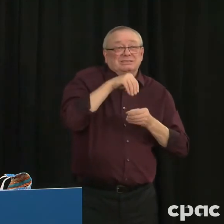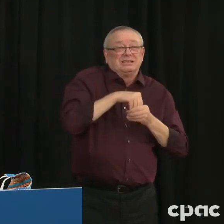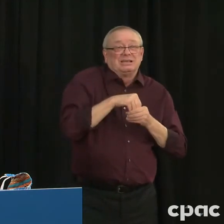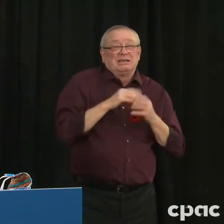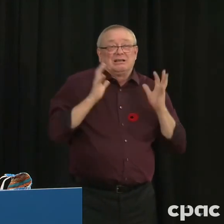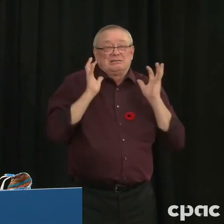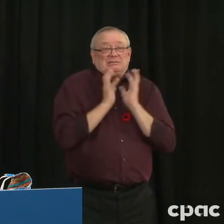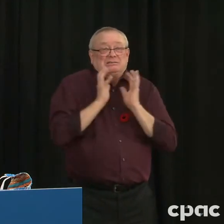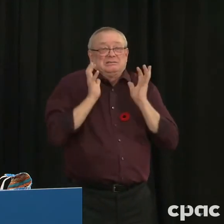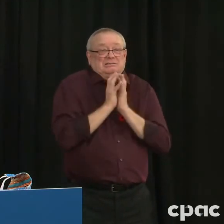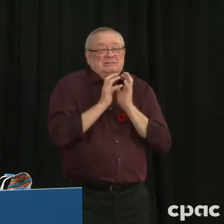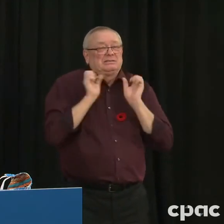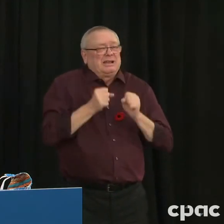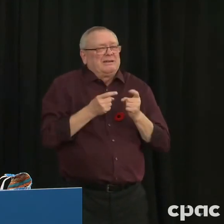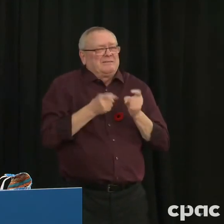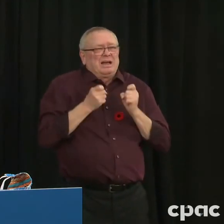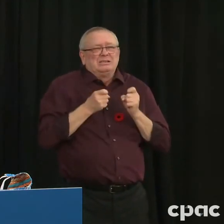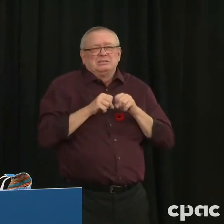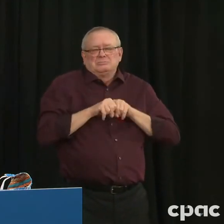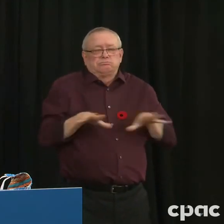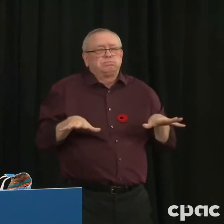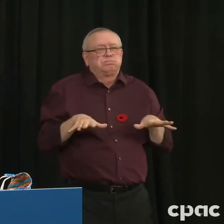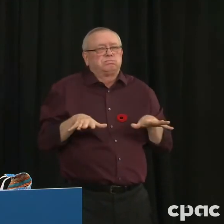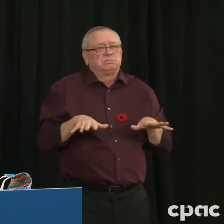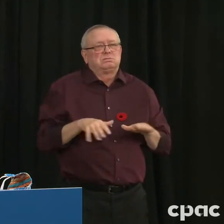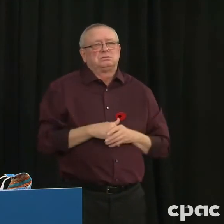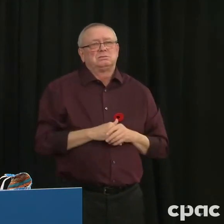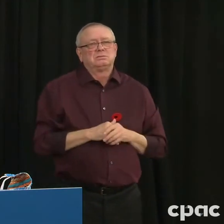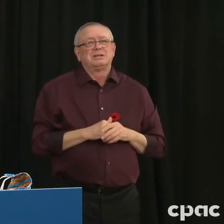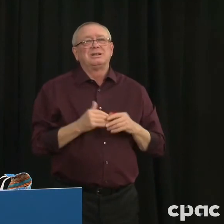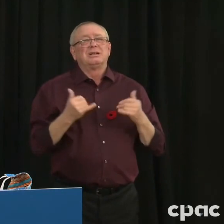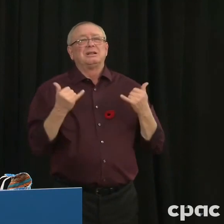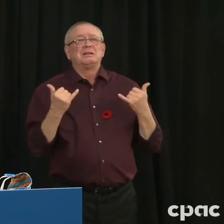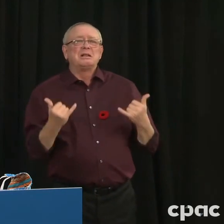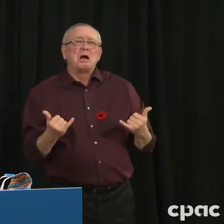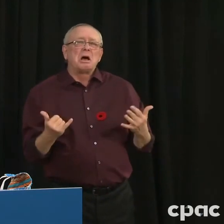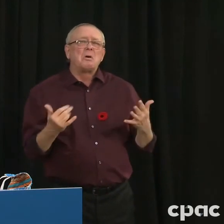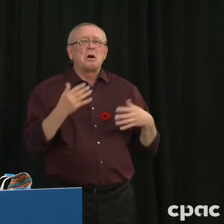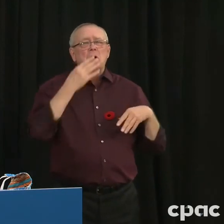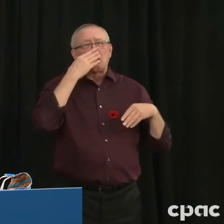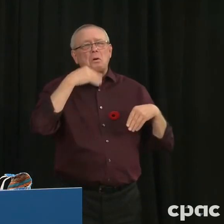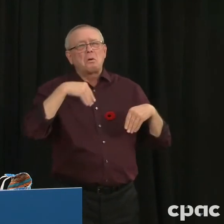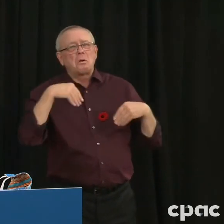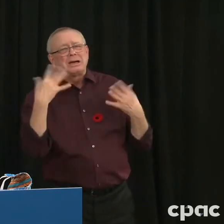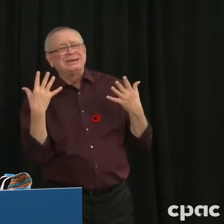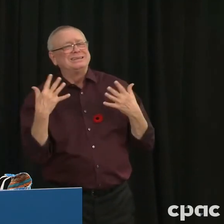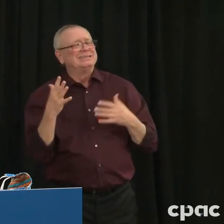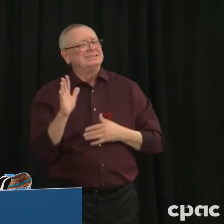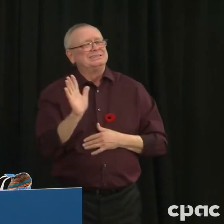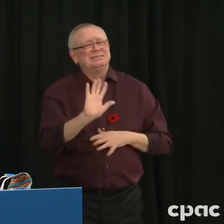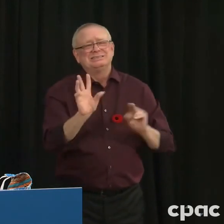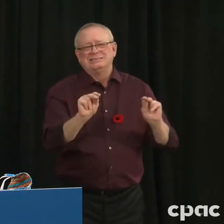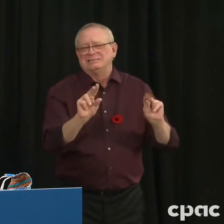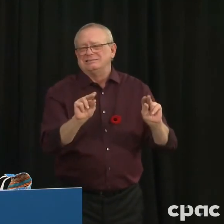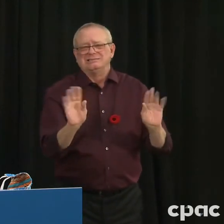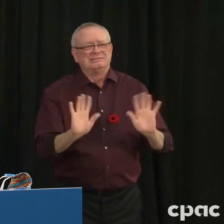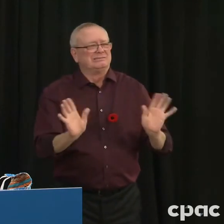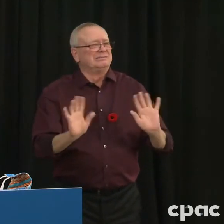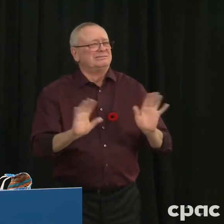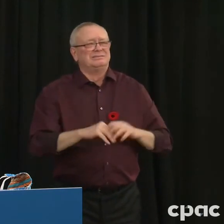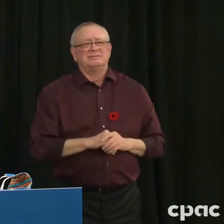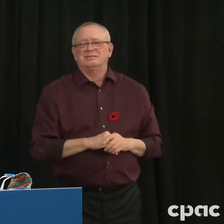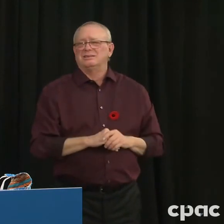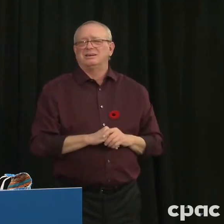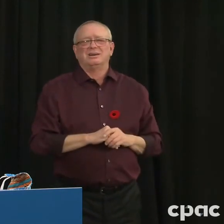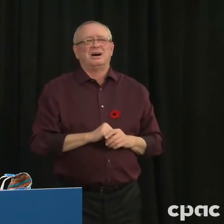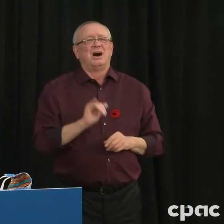spread. So now is not the time to ease off. And when that vaccine becomes available, it's likely only going to be available in small